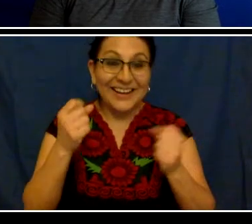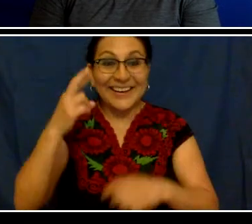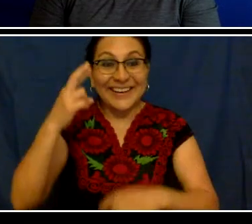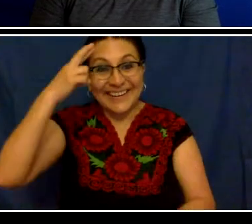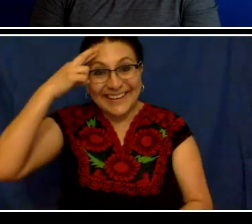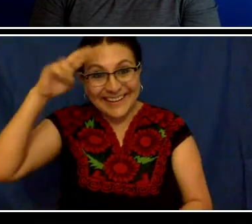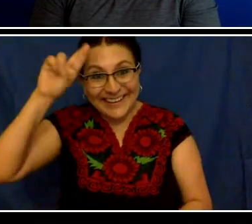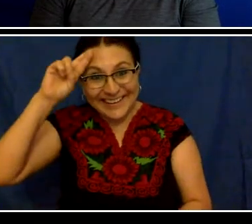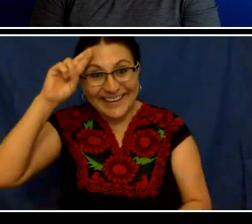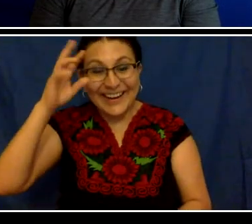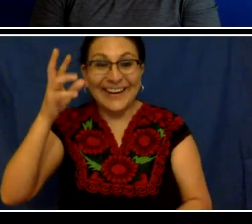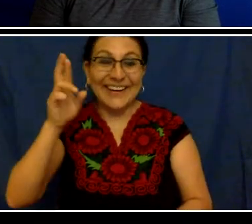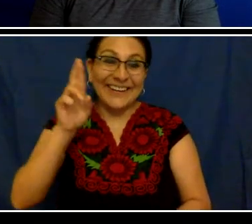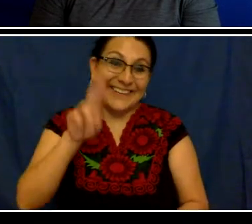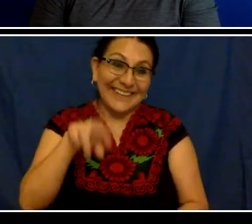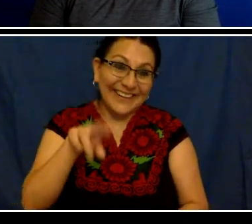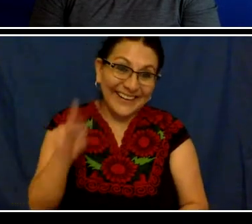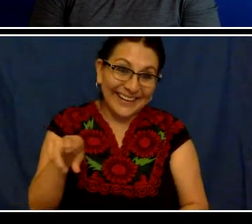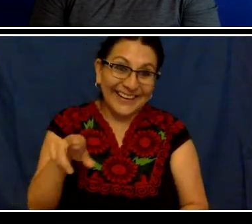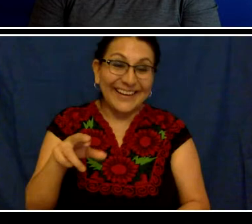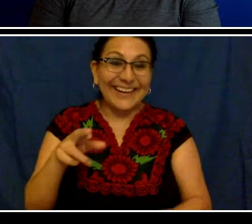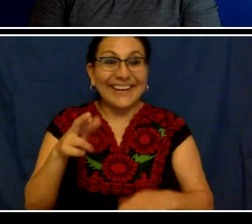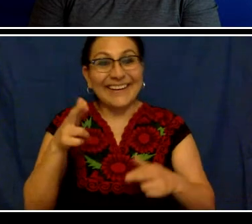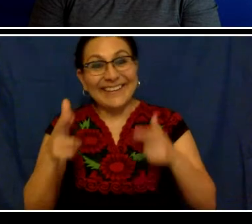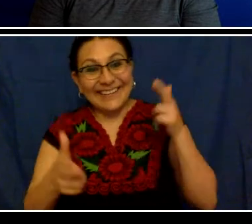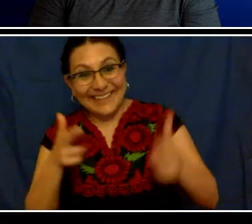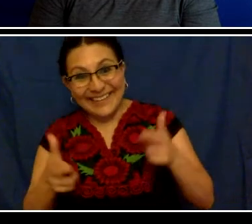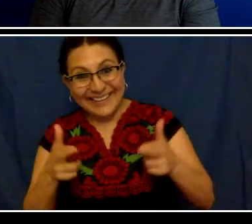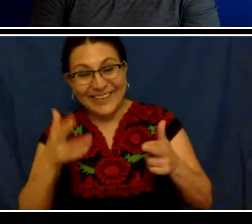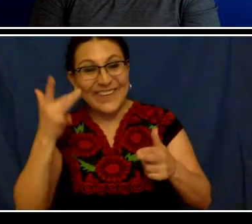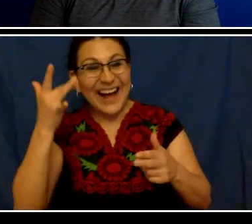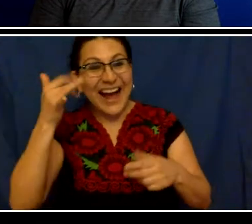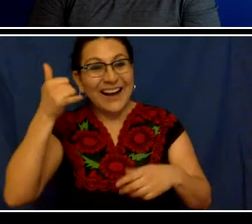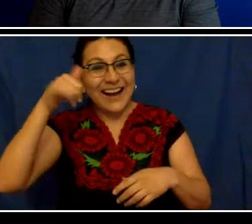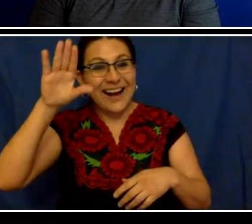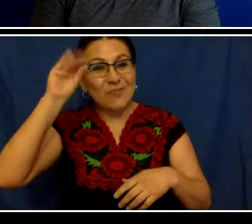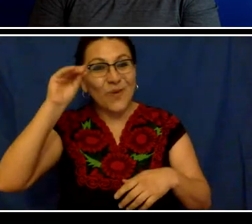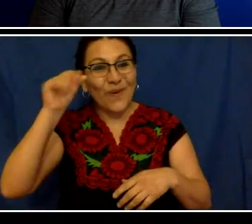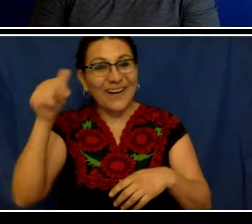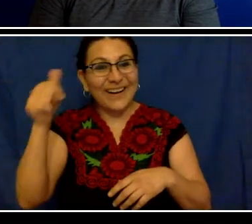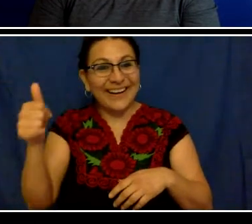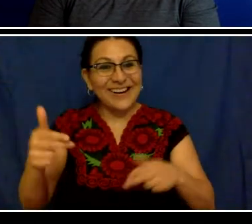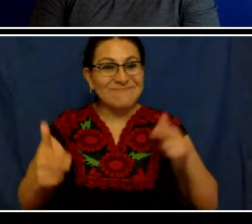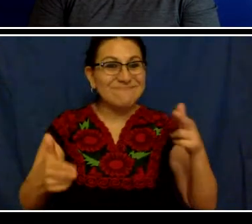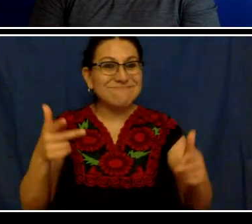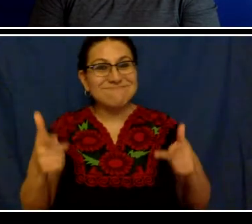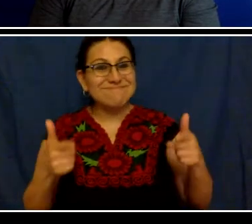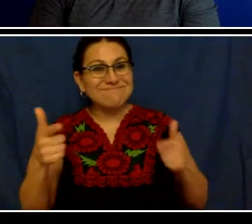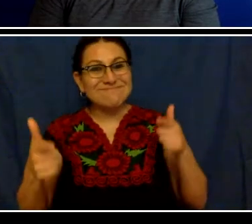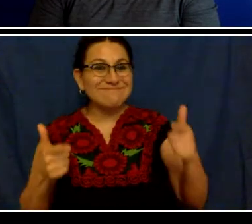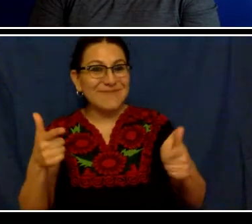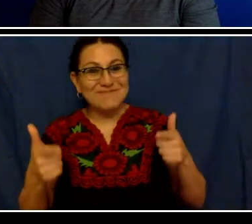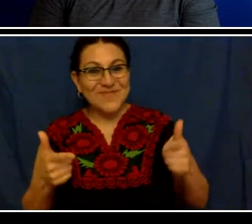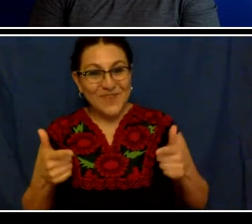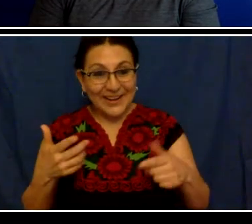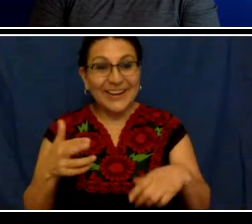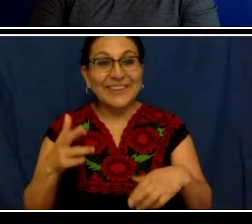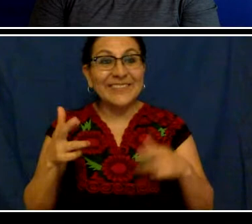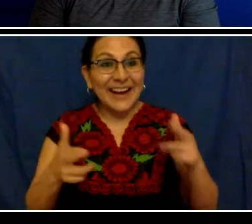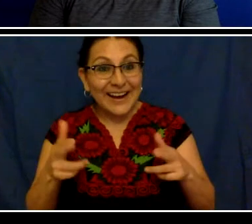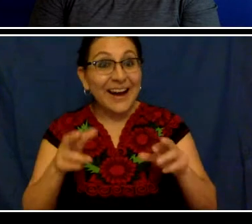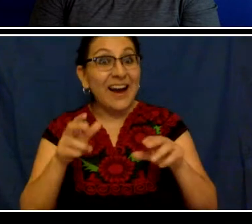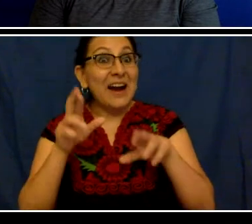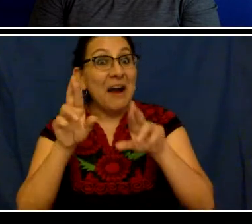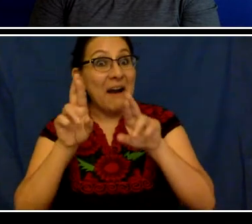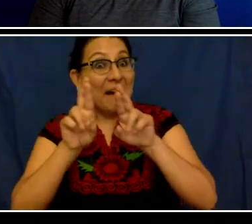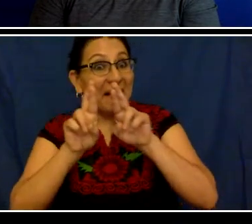And, we have different signs for Reagan, right? We have Reagan on the forehead, Reagan, cowboy Reagan, because remember, he used to be a cowboy